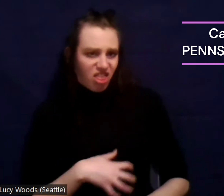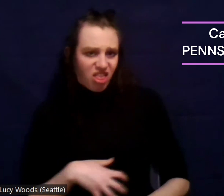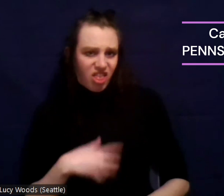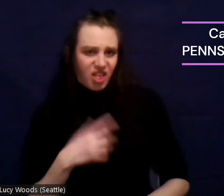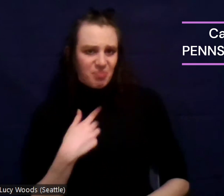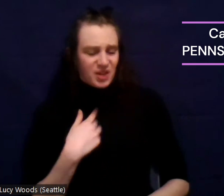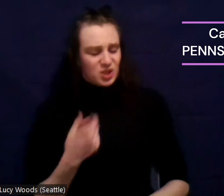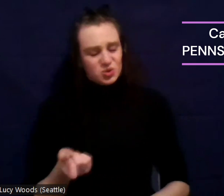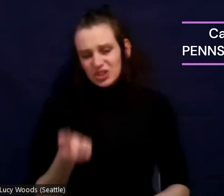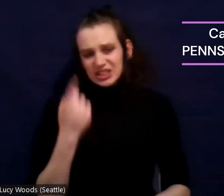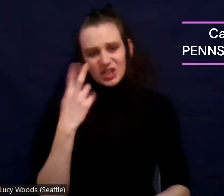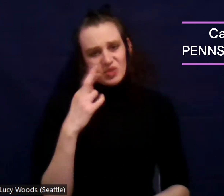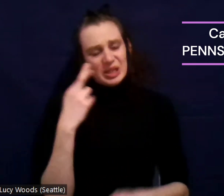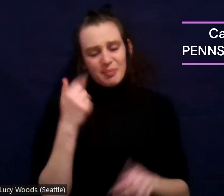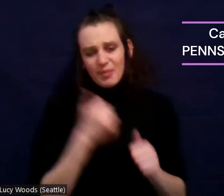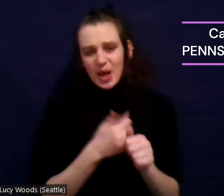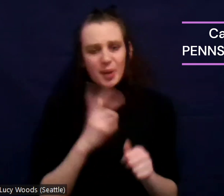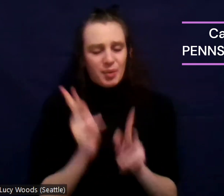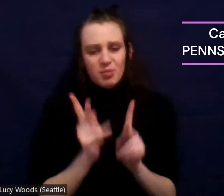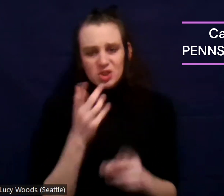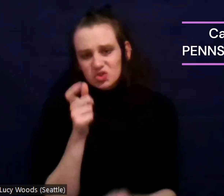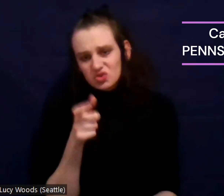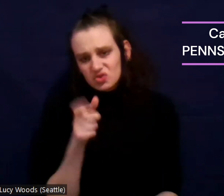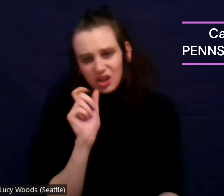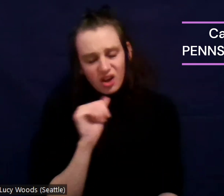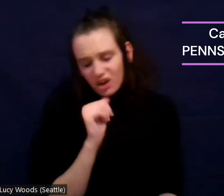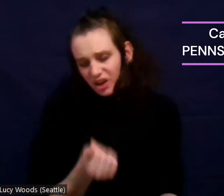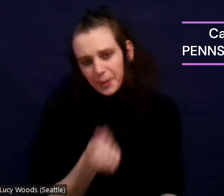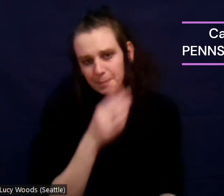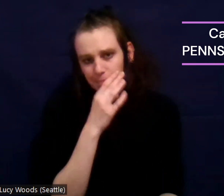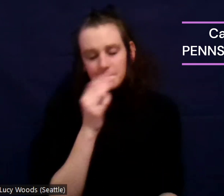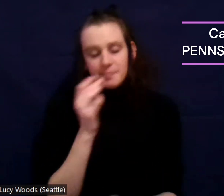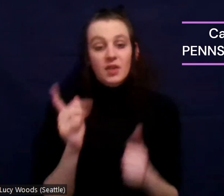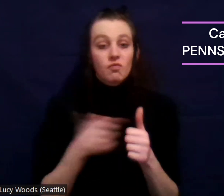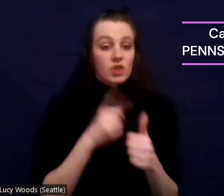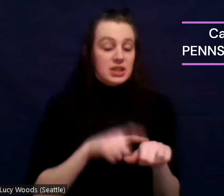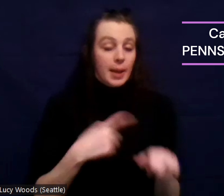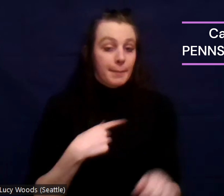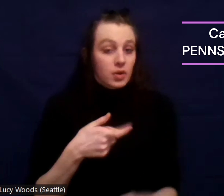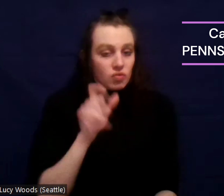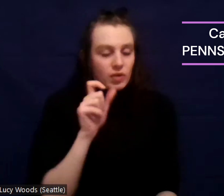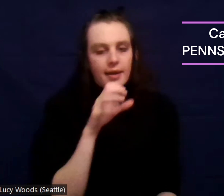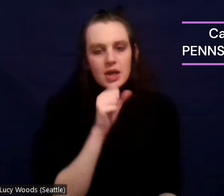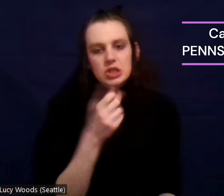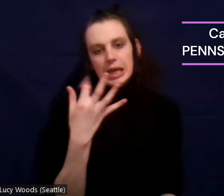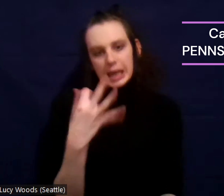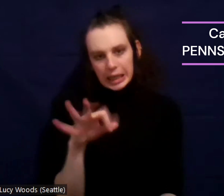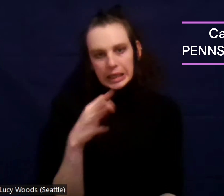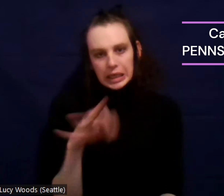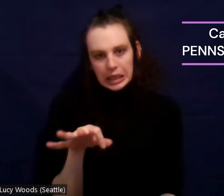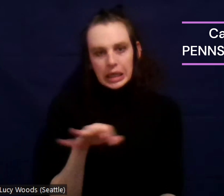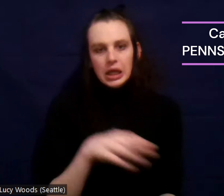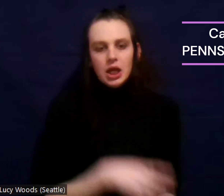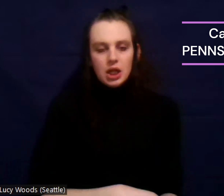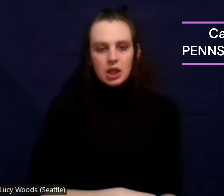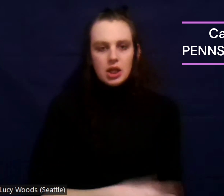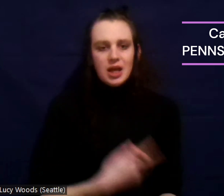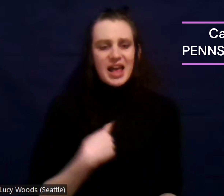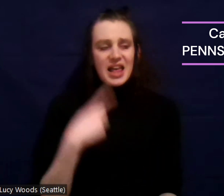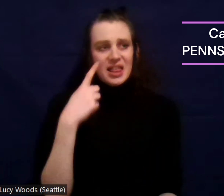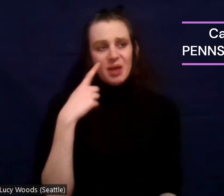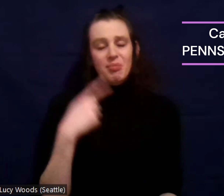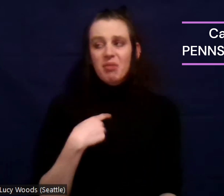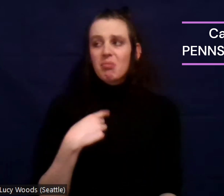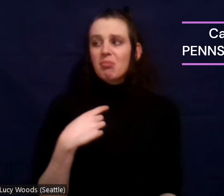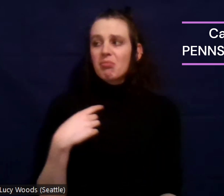why people drank until later on when I first drank when I was 19. And I think I always kind of had